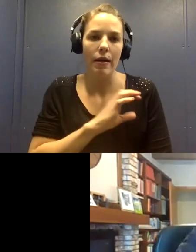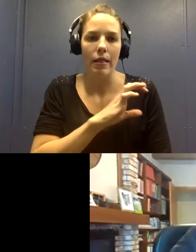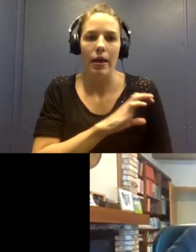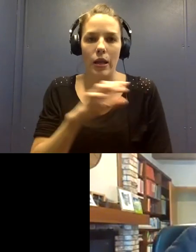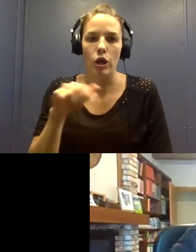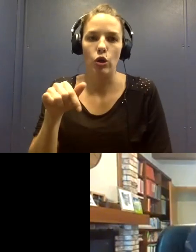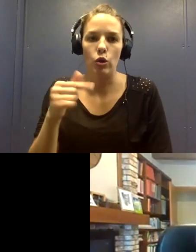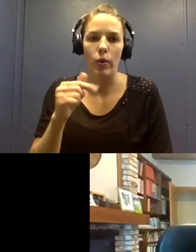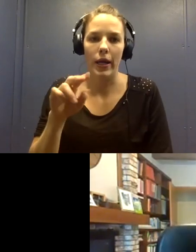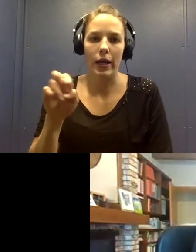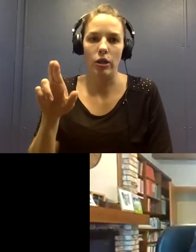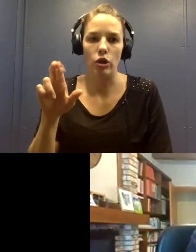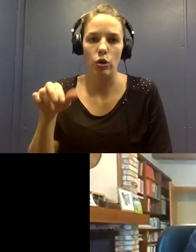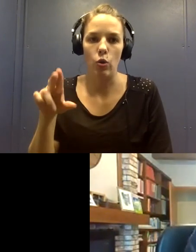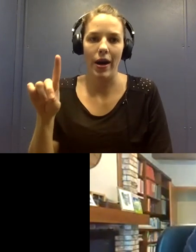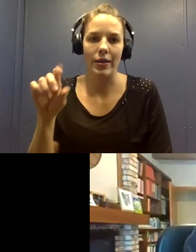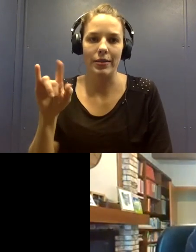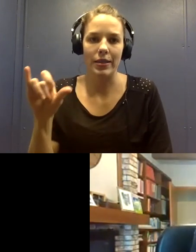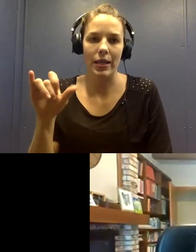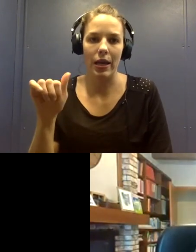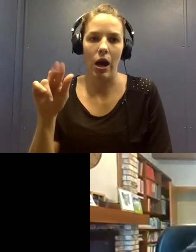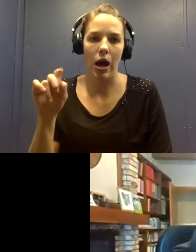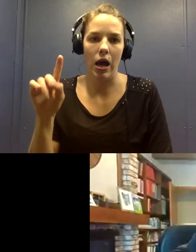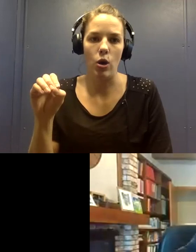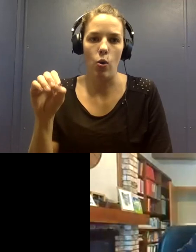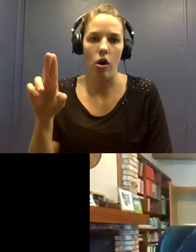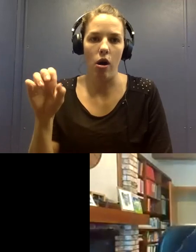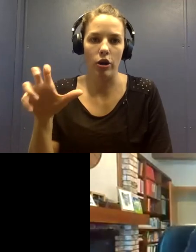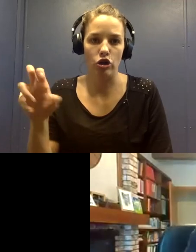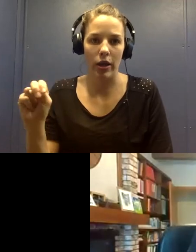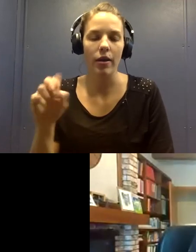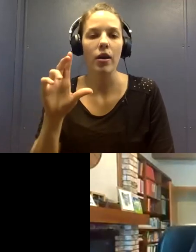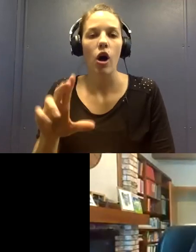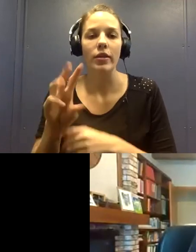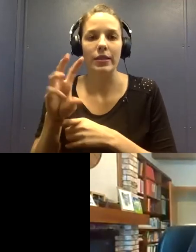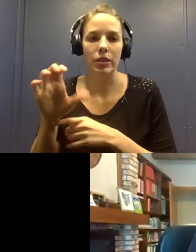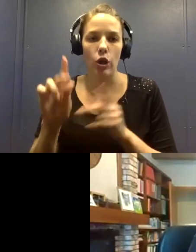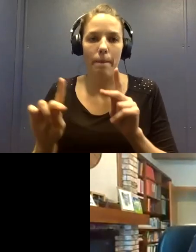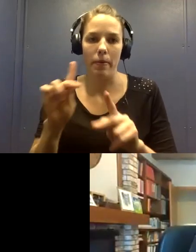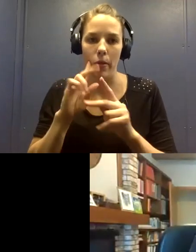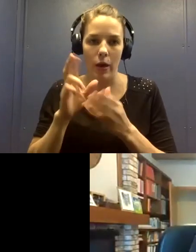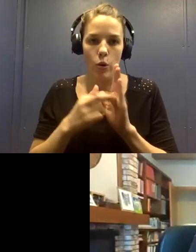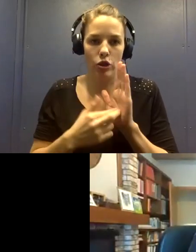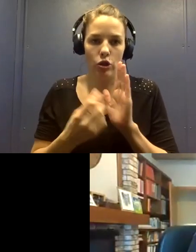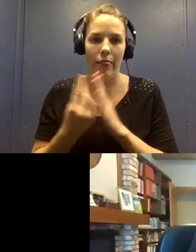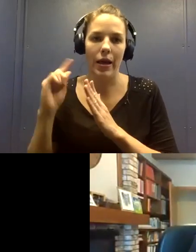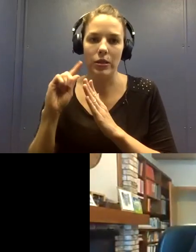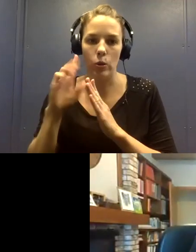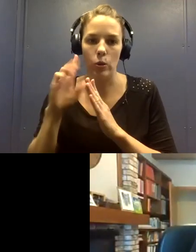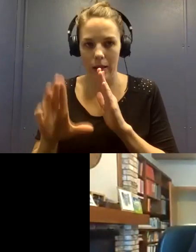City Auto Auction in Milan. All 600 people who were registered for a time slot last week will